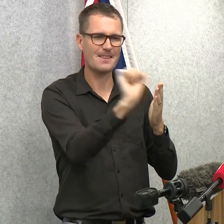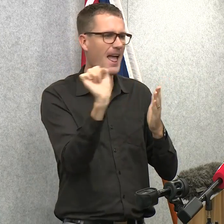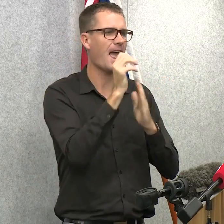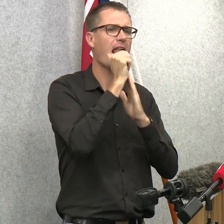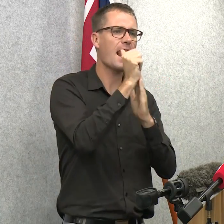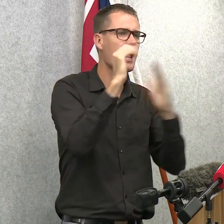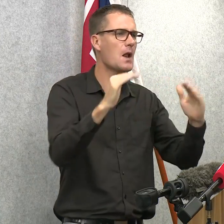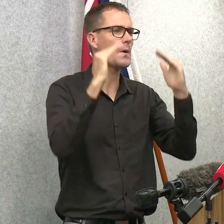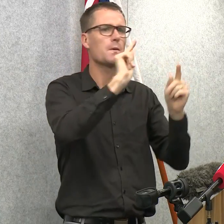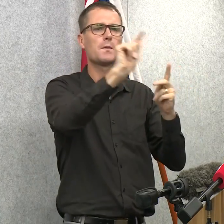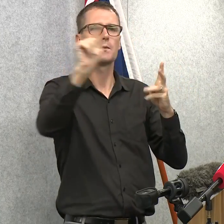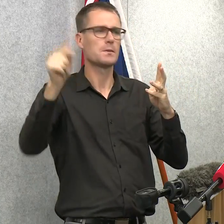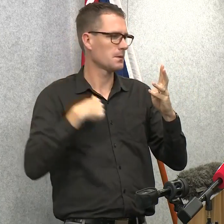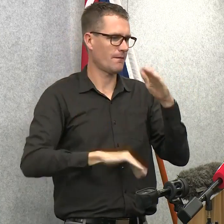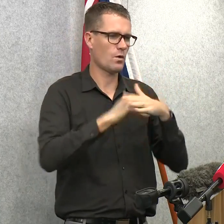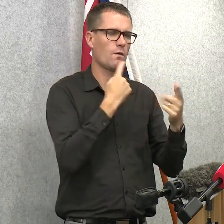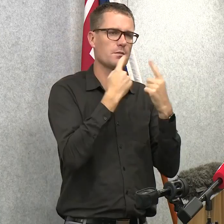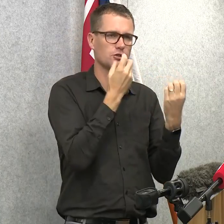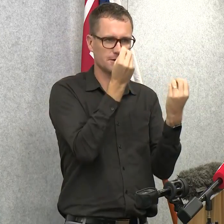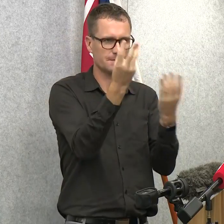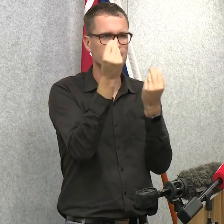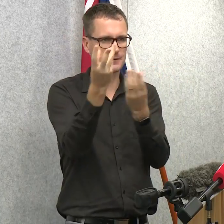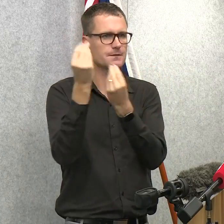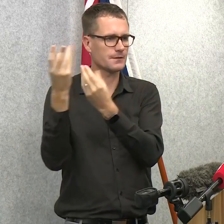of the information that we can provide.